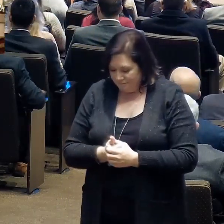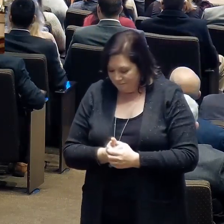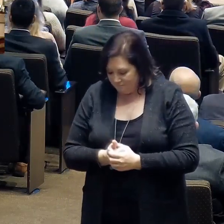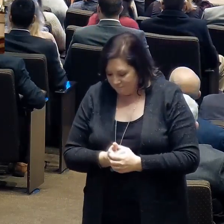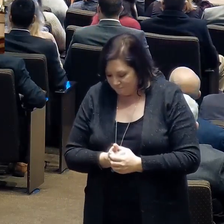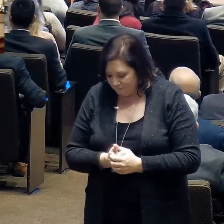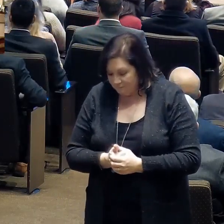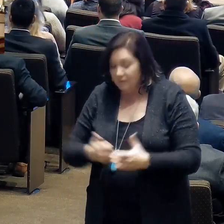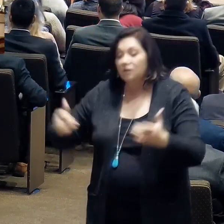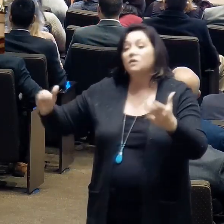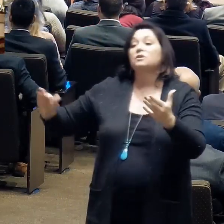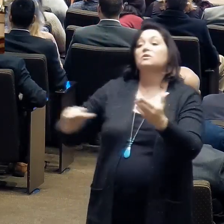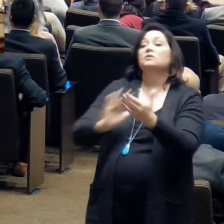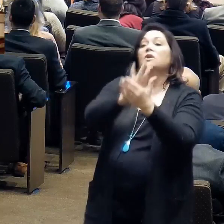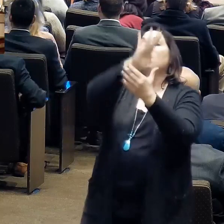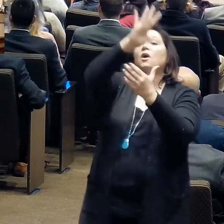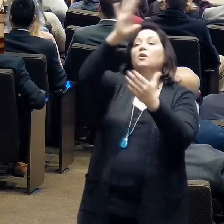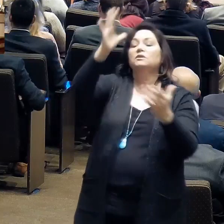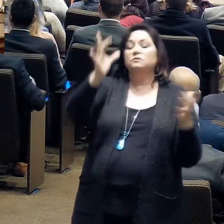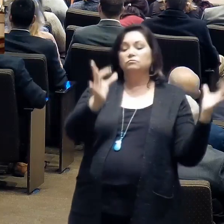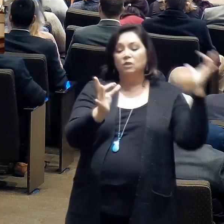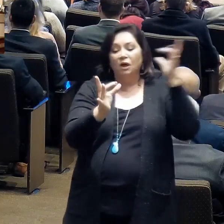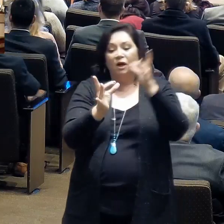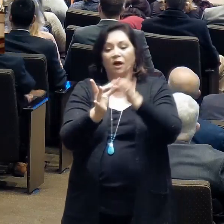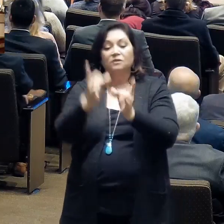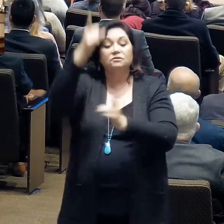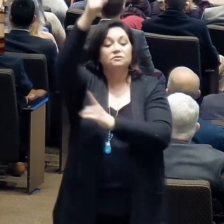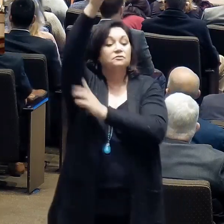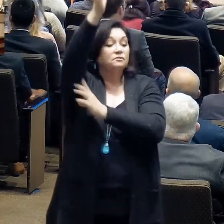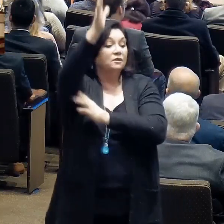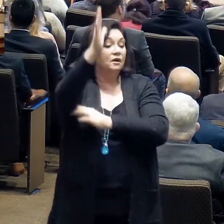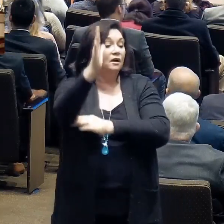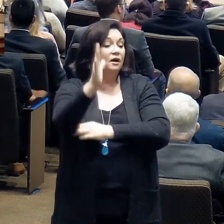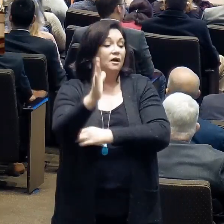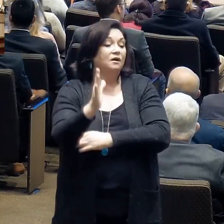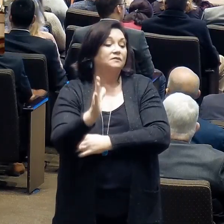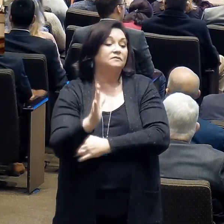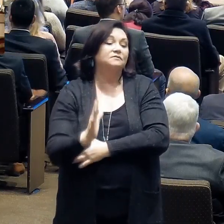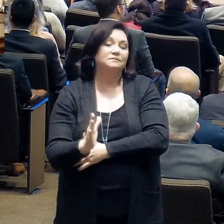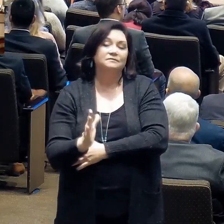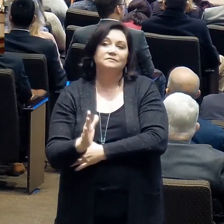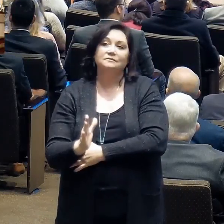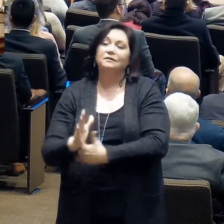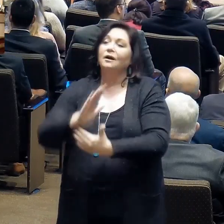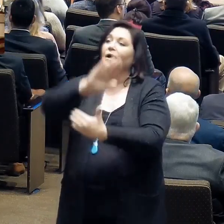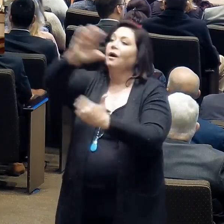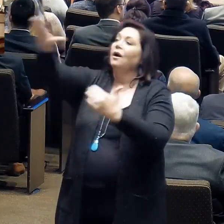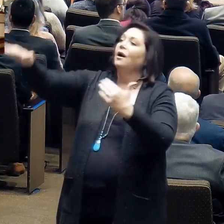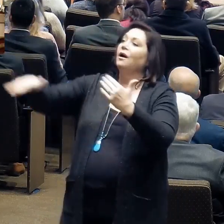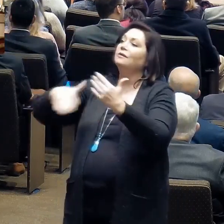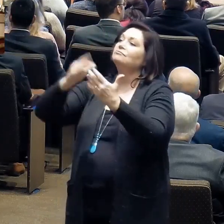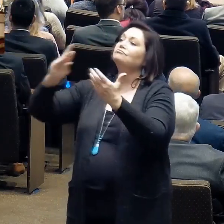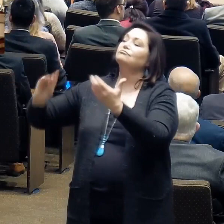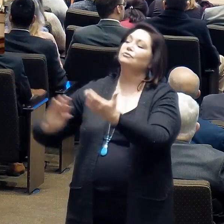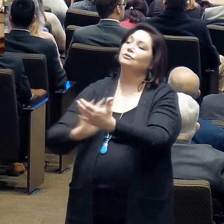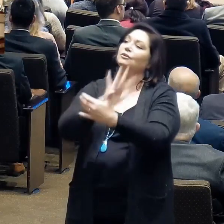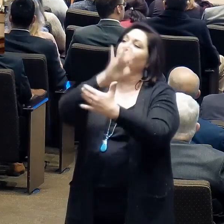Glory to God, glory in the